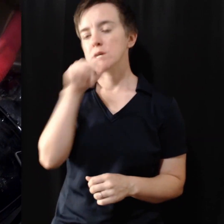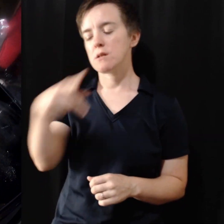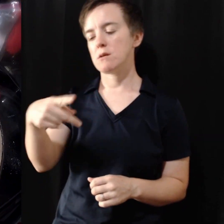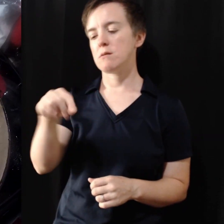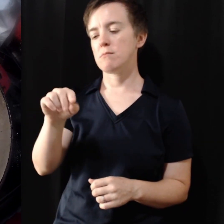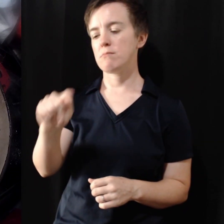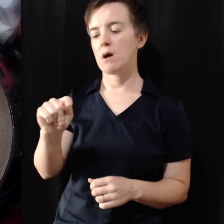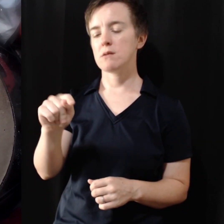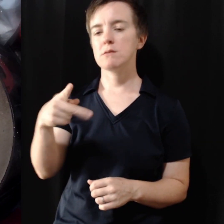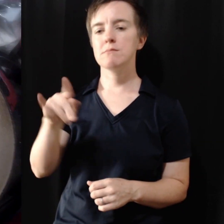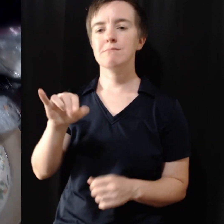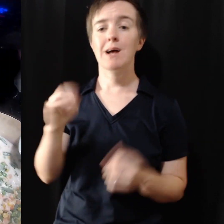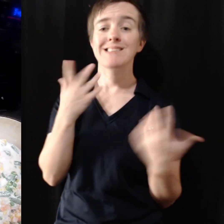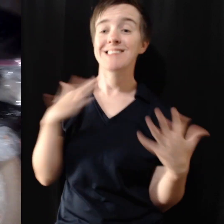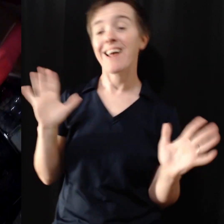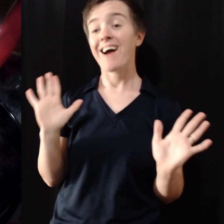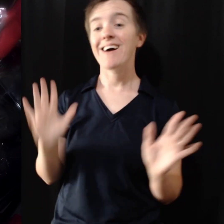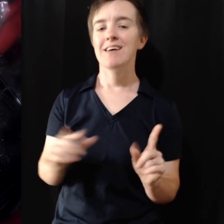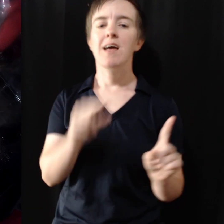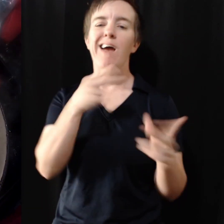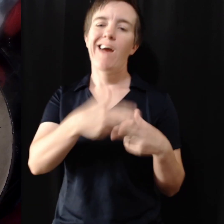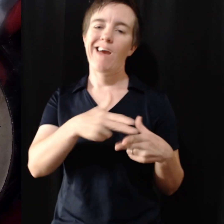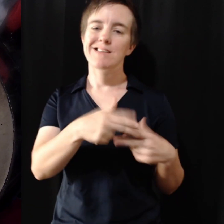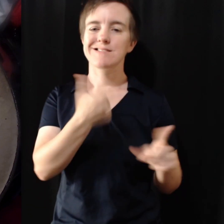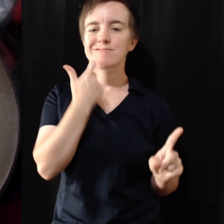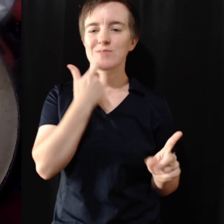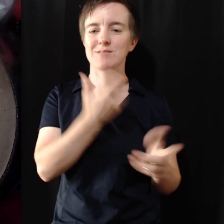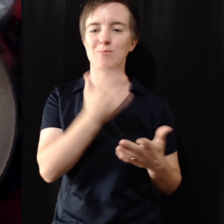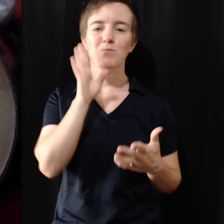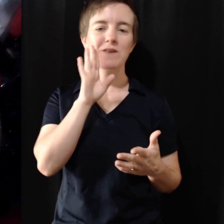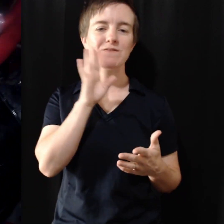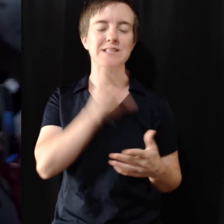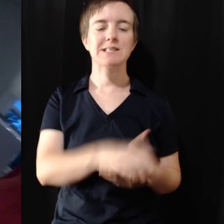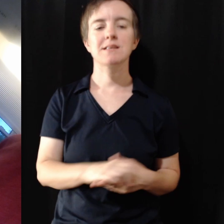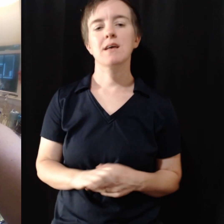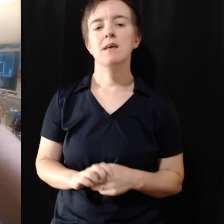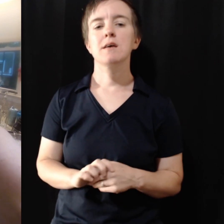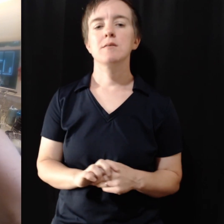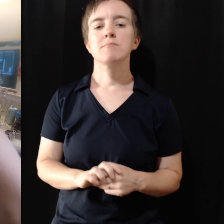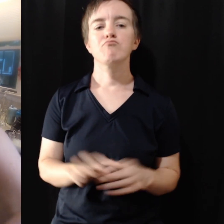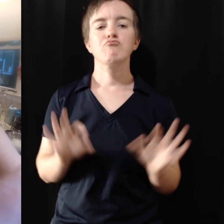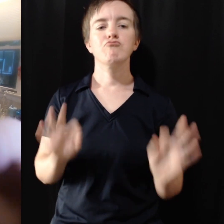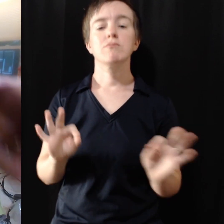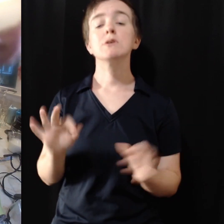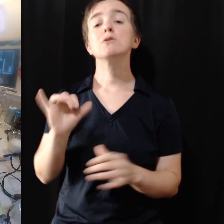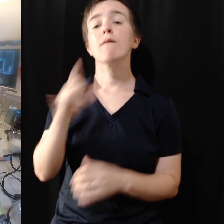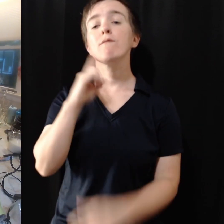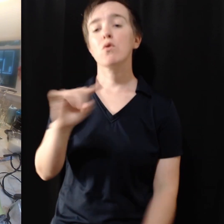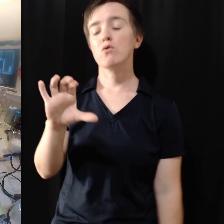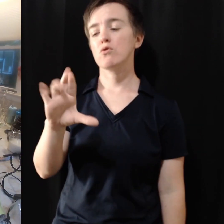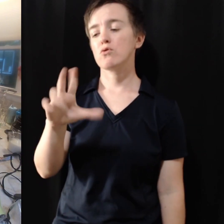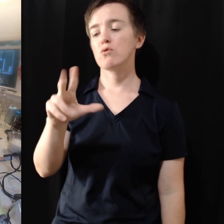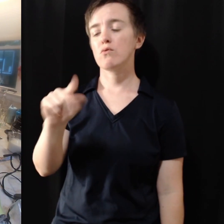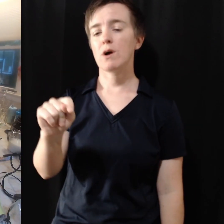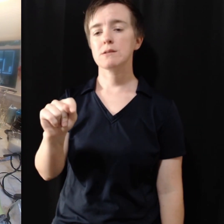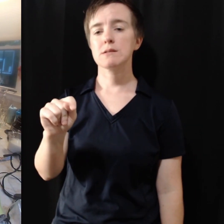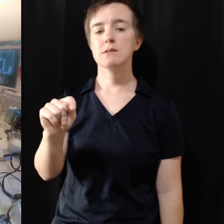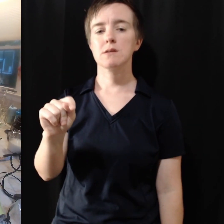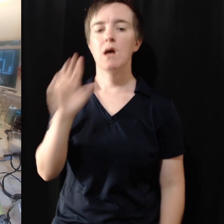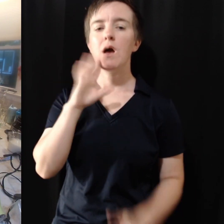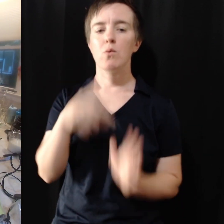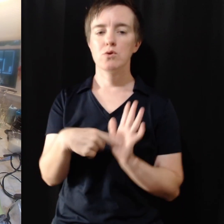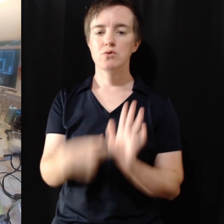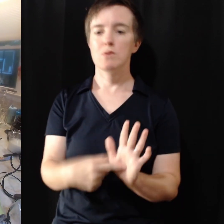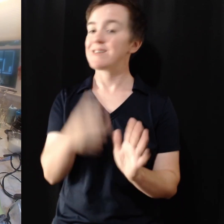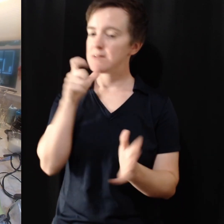pie. Ta-da! Those are eggs from breakfast. Ta-da! Chicken pot pie. First, we're doing, I'll